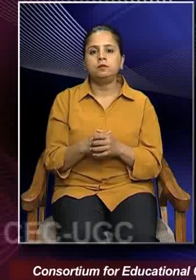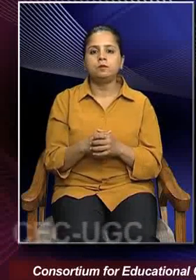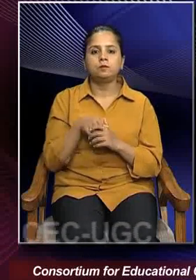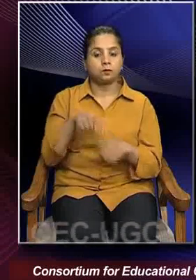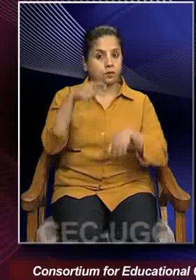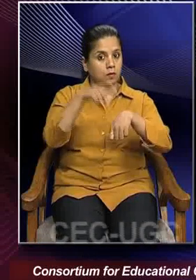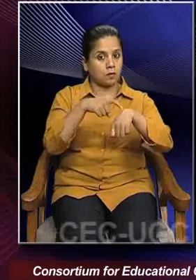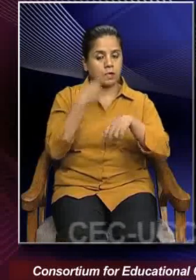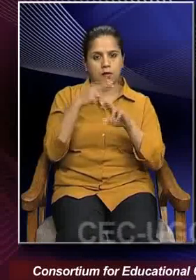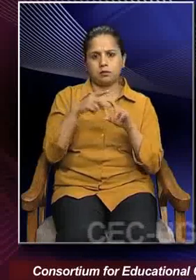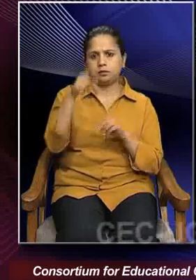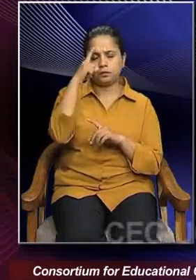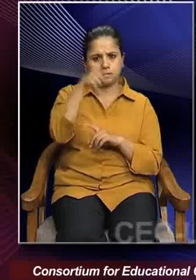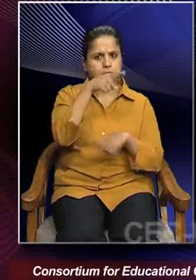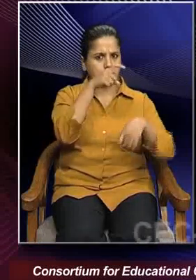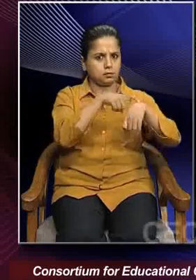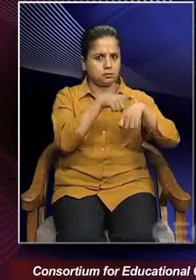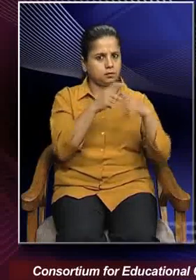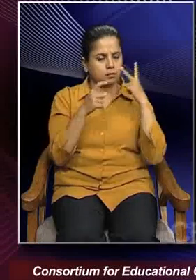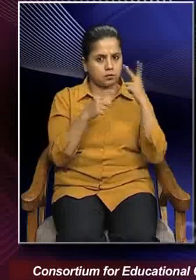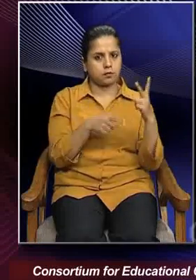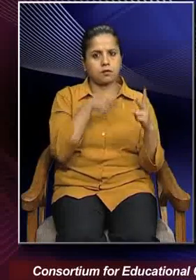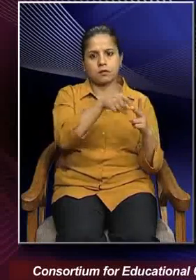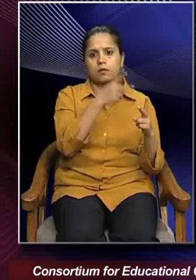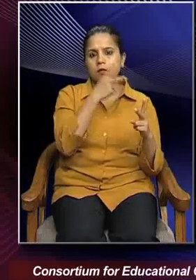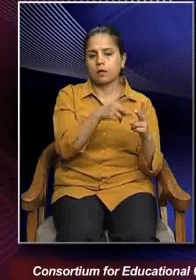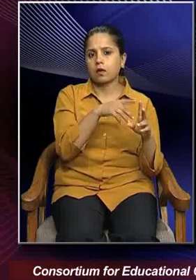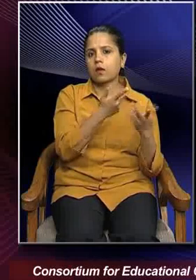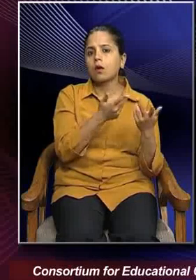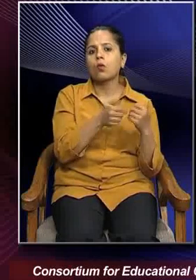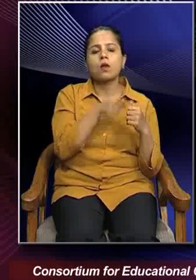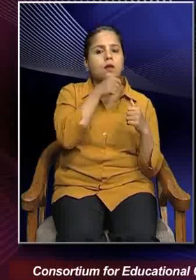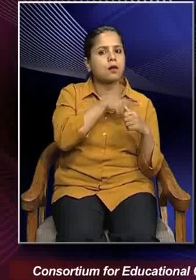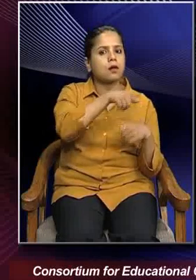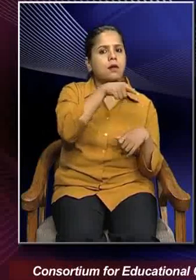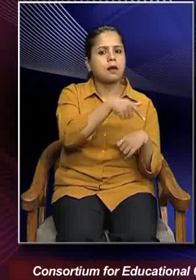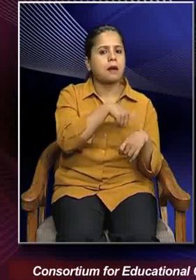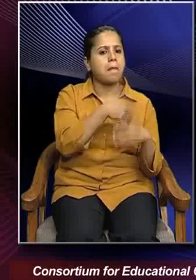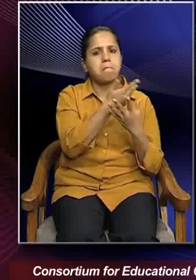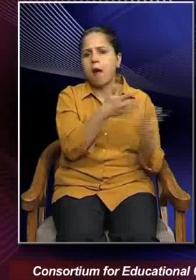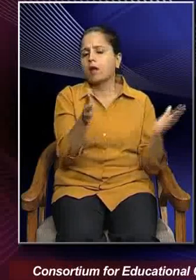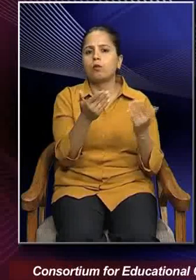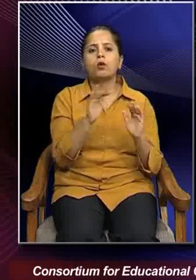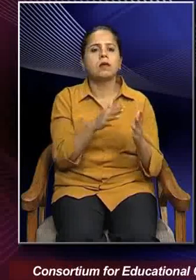Time, if you consider, it is an imperceptible and infinite substance.